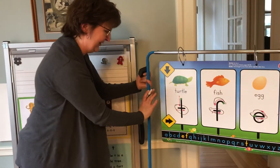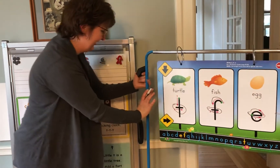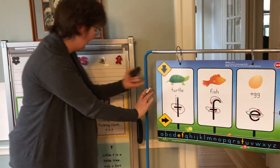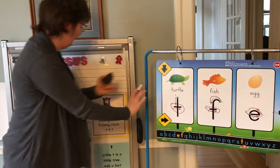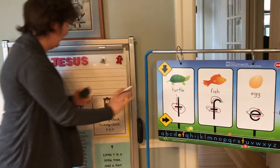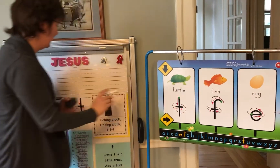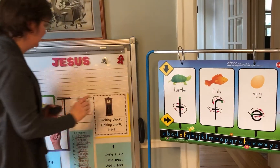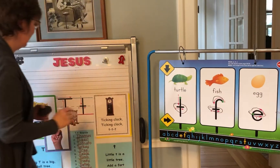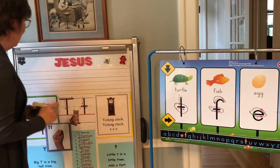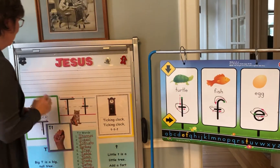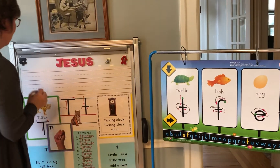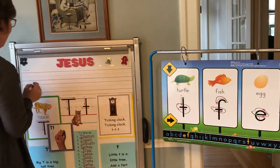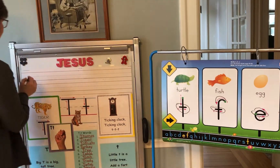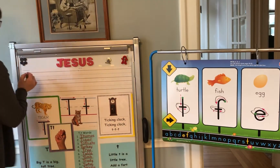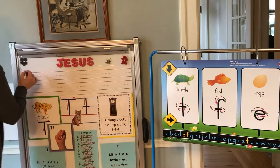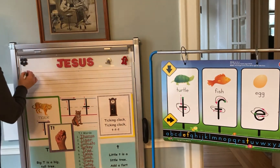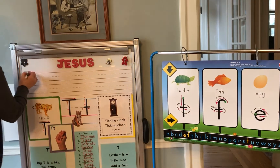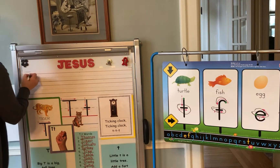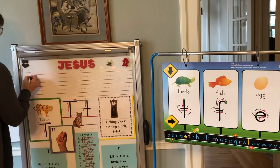letter buddies. So that means this time,